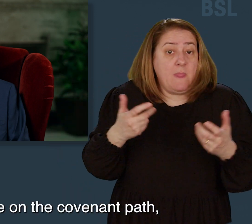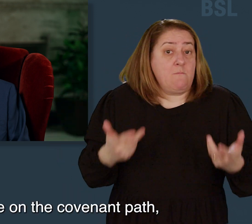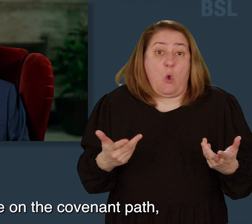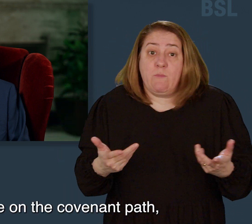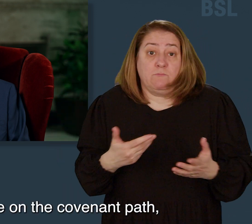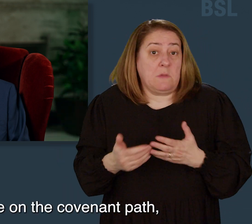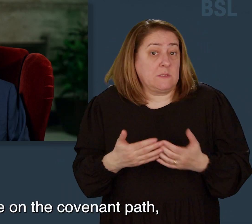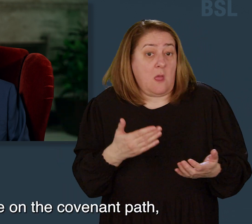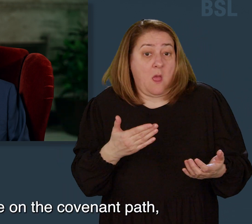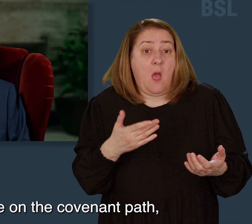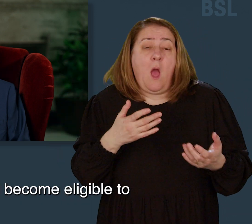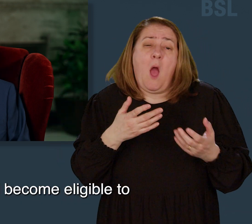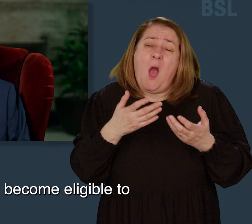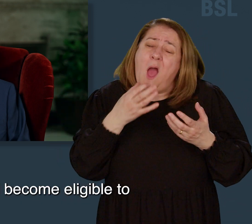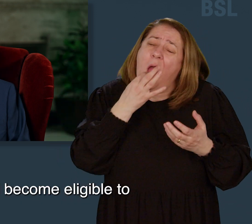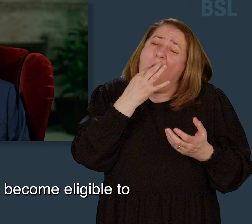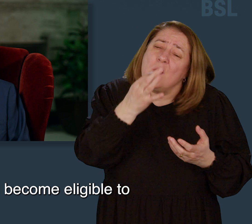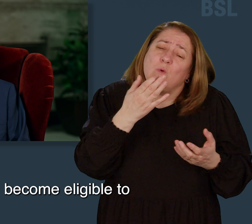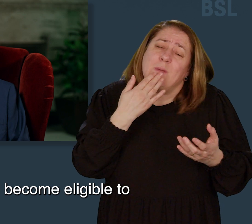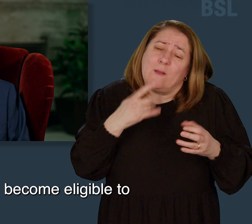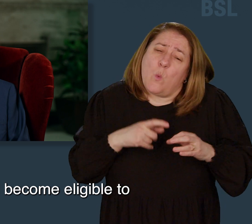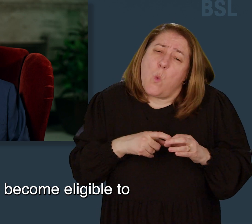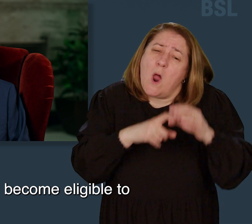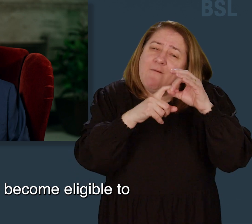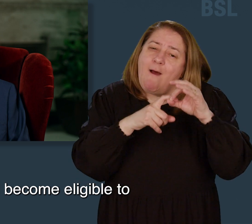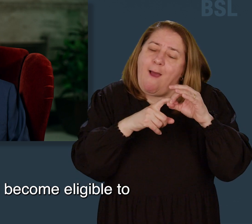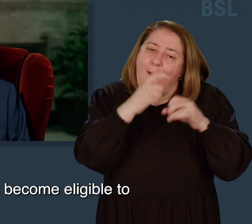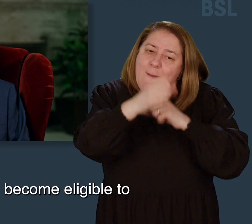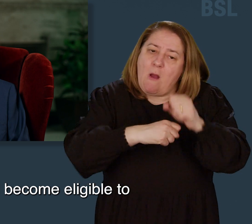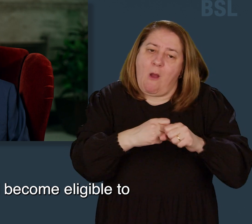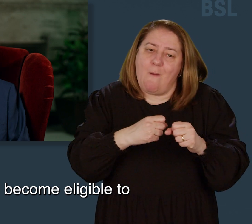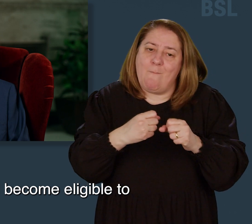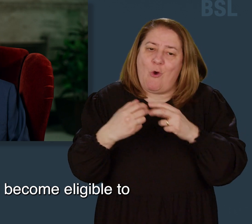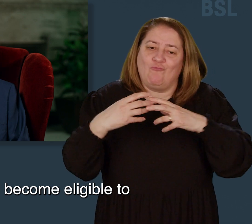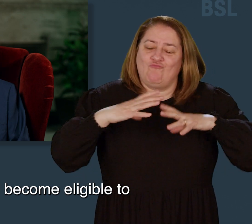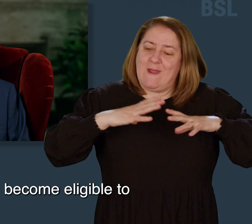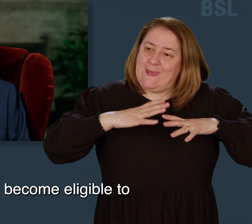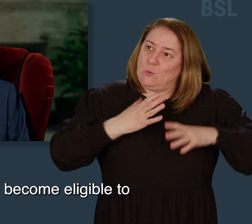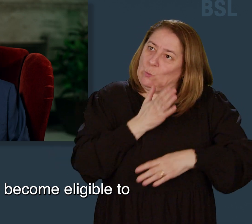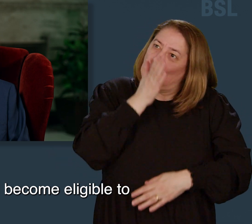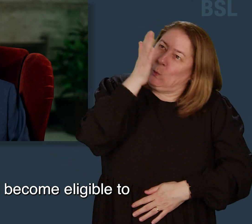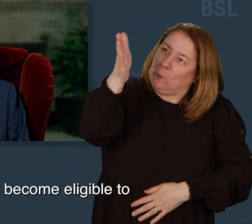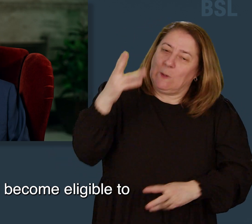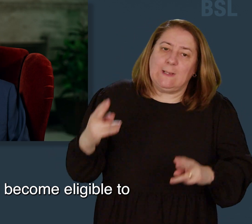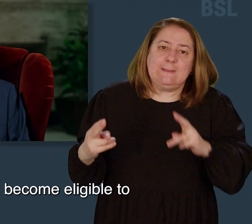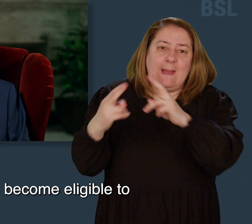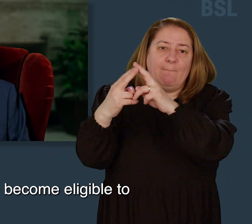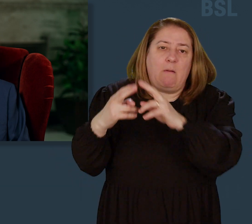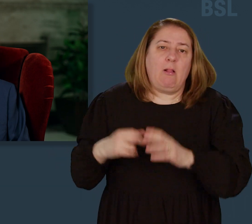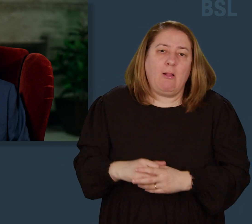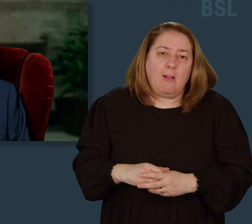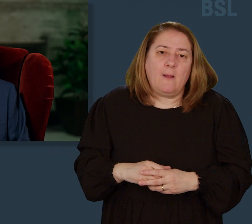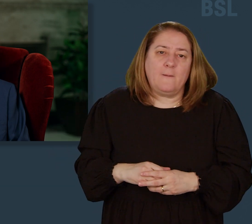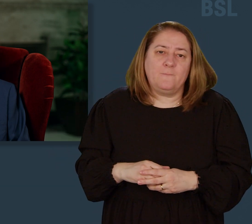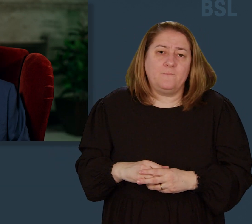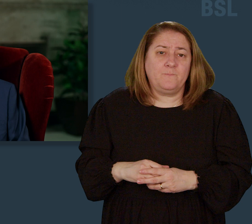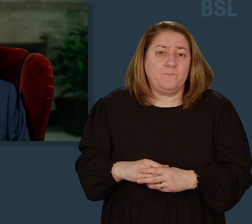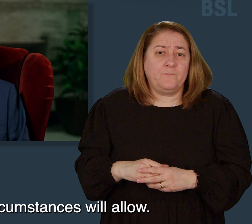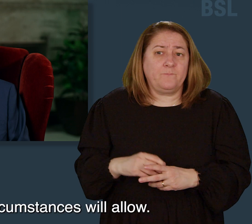covenant path, I urge you to qualify and become eligible to attend the